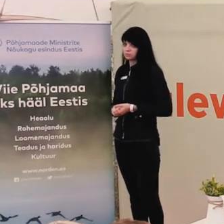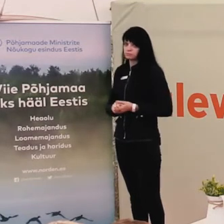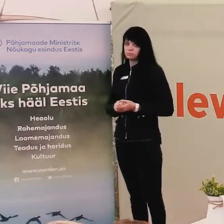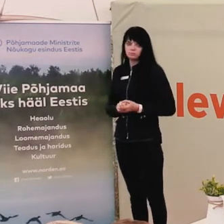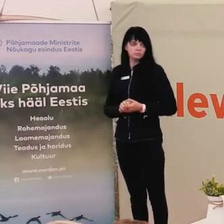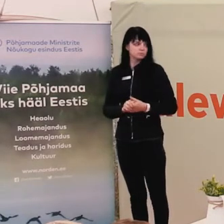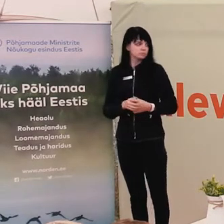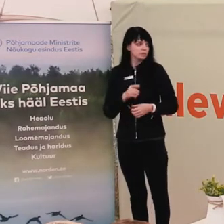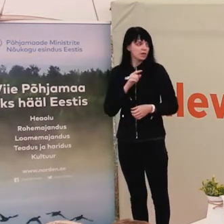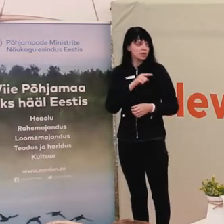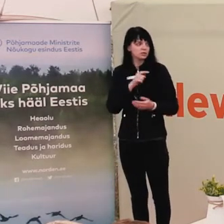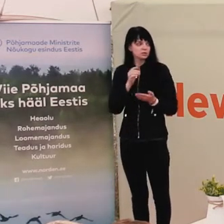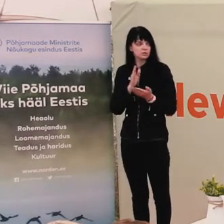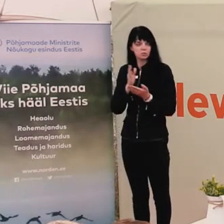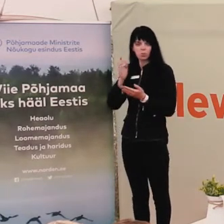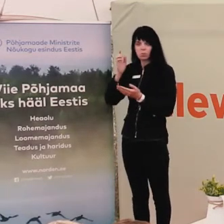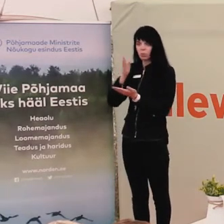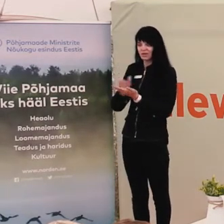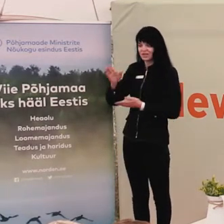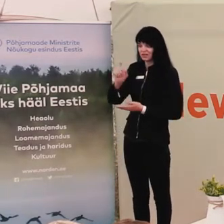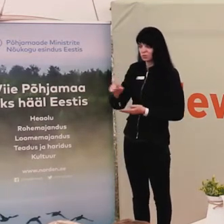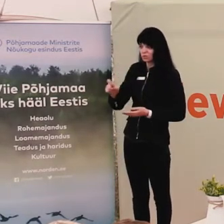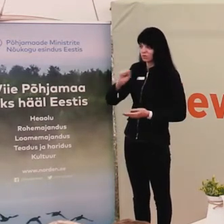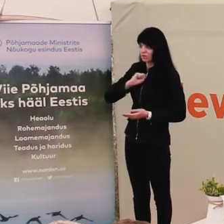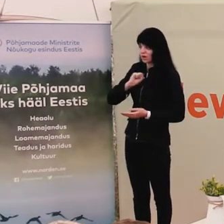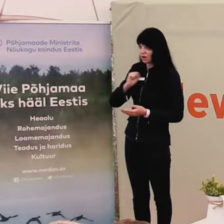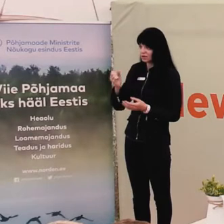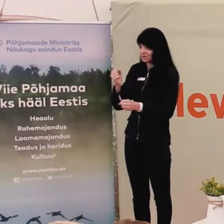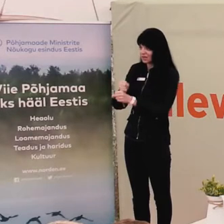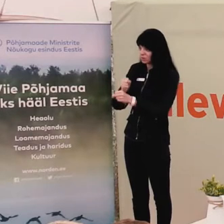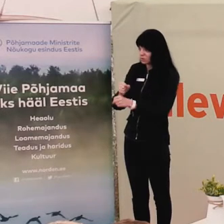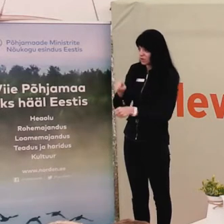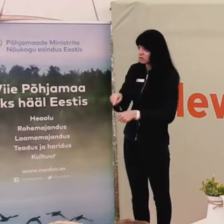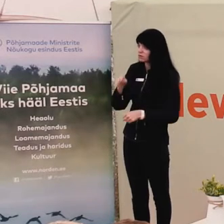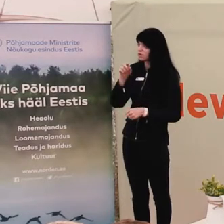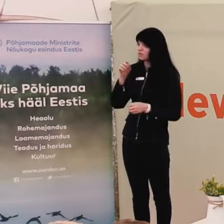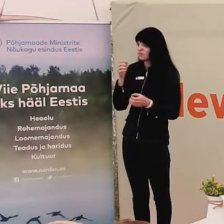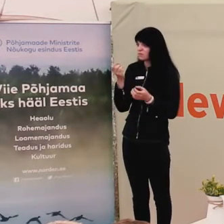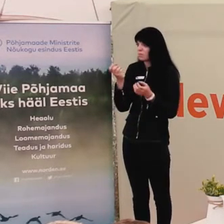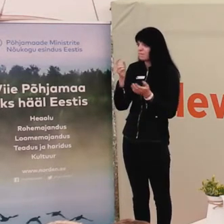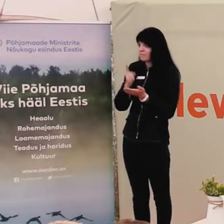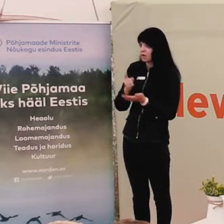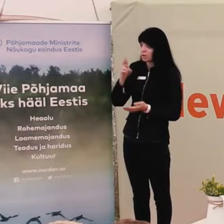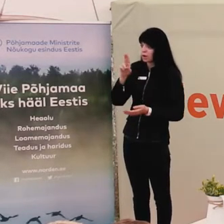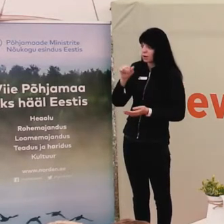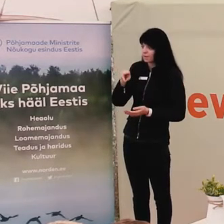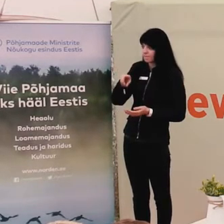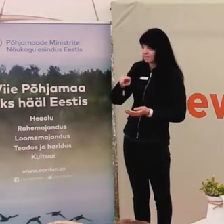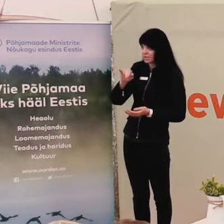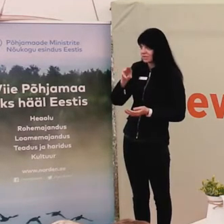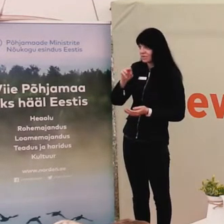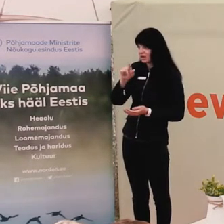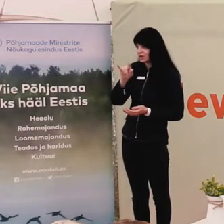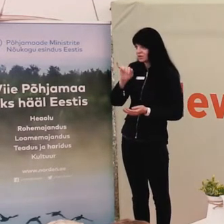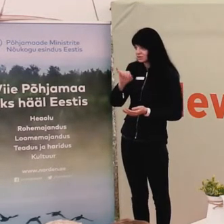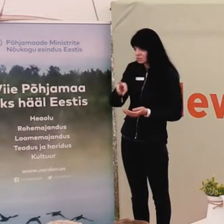these policies that we need the politicians to enact them. So the question was, can we change capitalism or we need something new? Can we change the